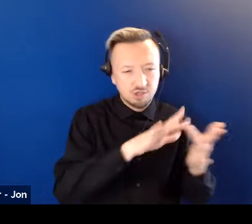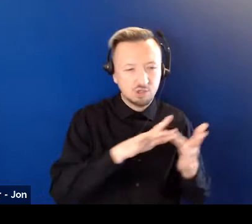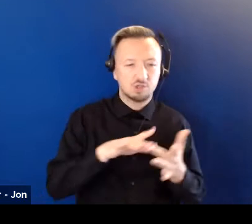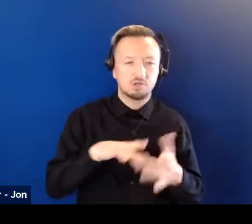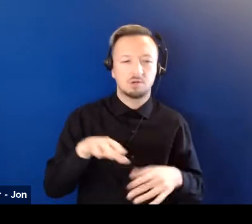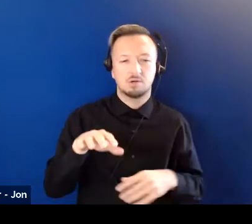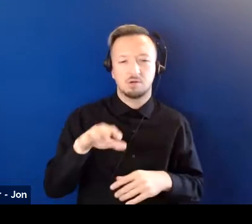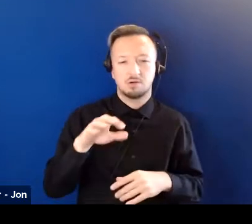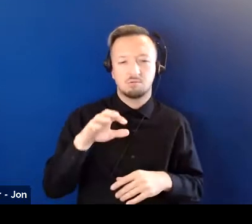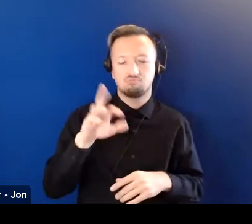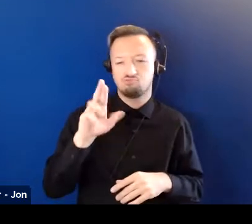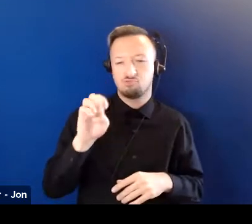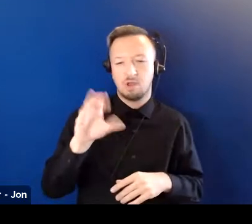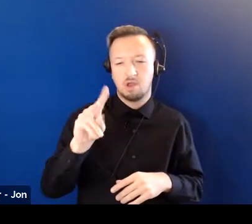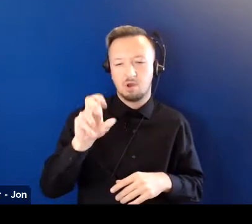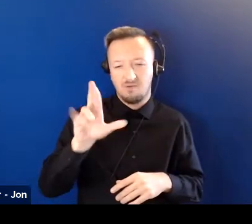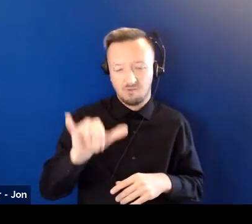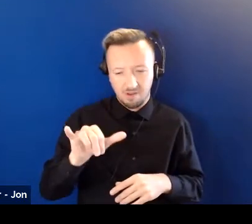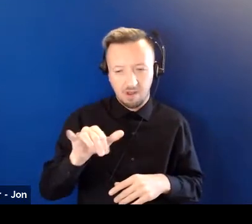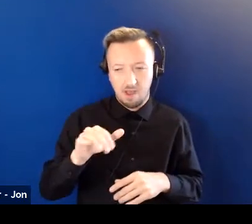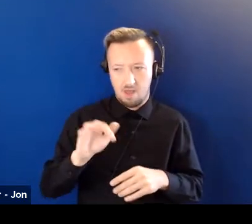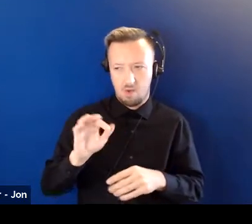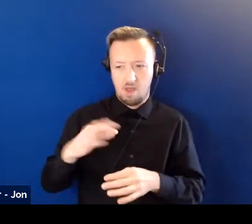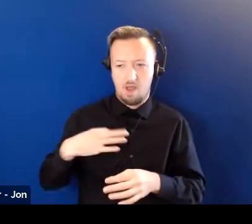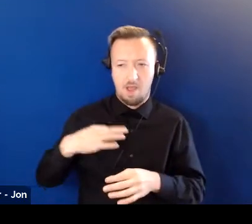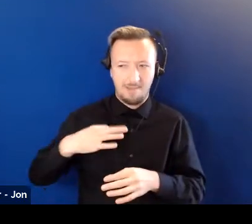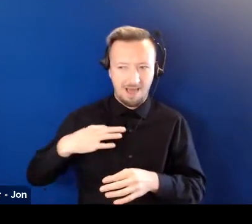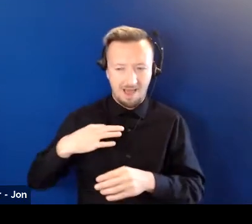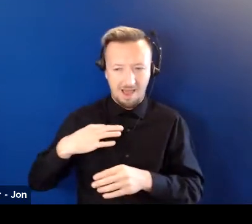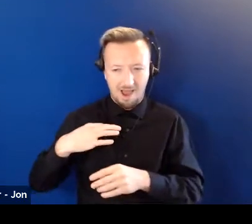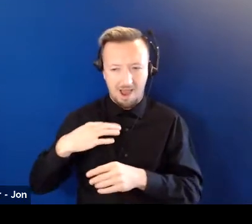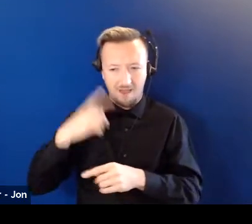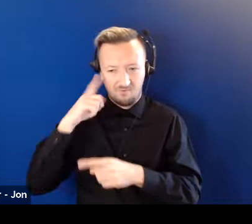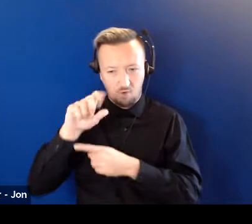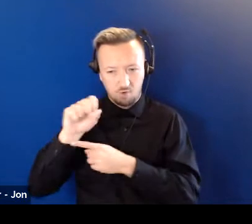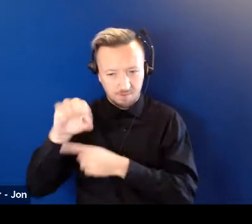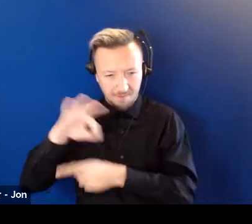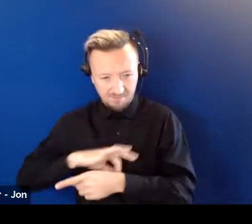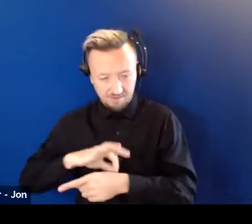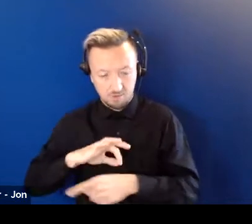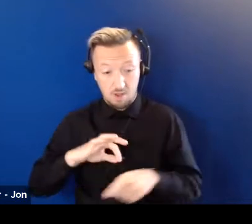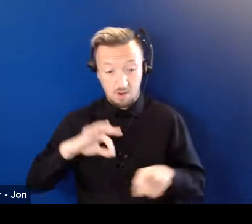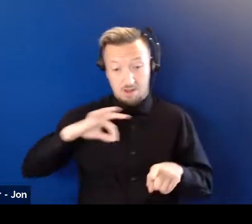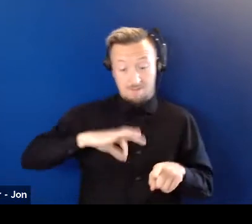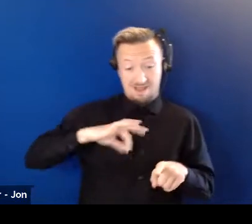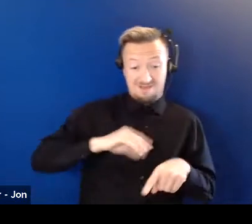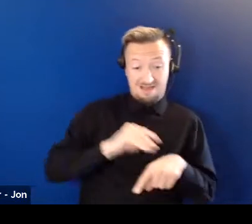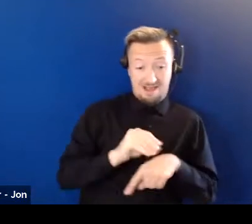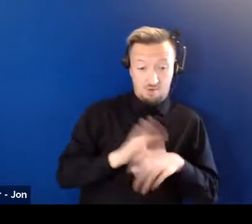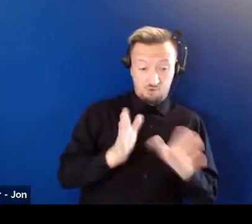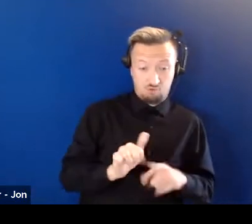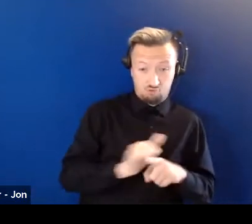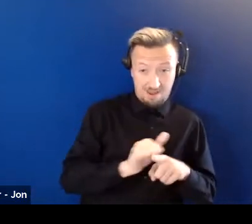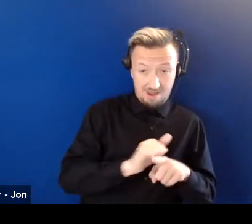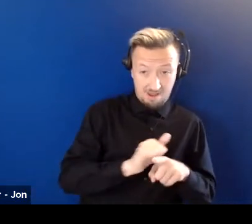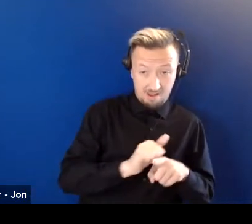and applying for Social Security disability benefits. We're having benefits counselors trained through Virginia Commonwealth